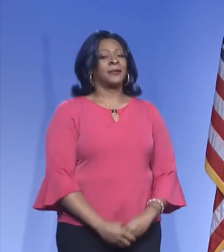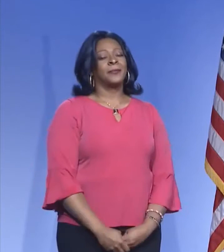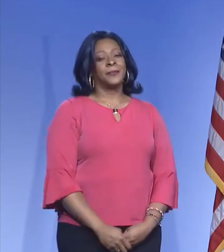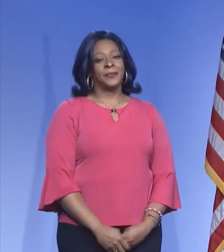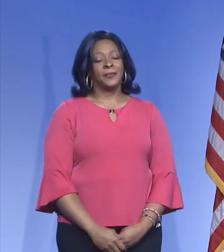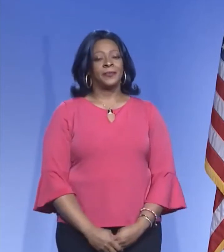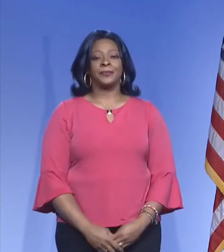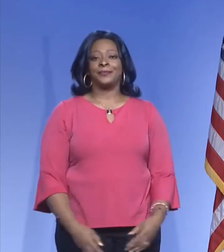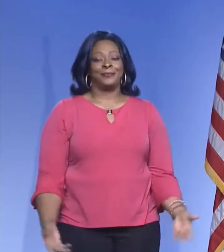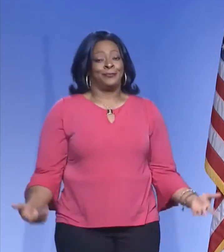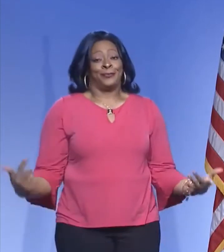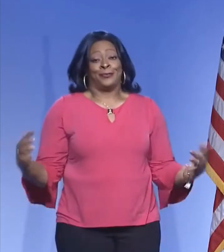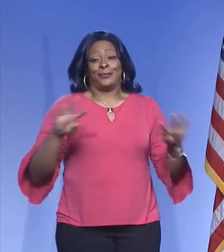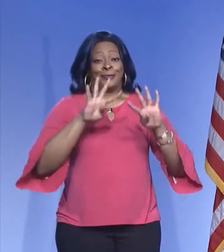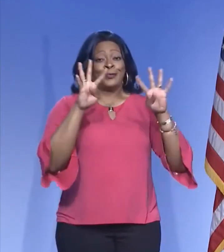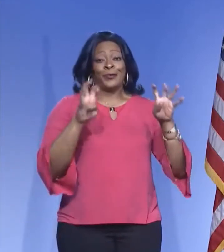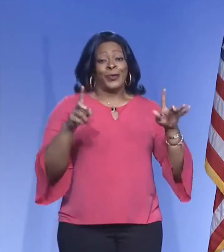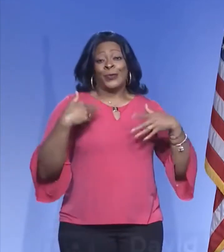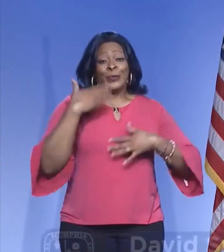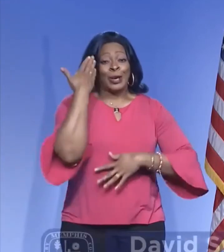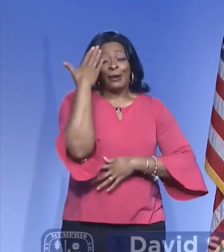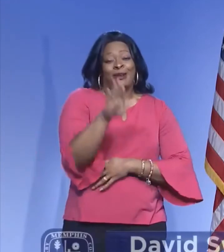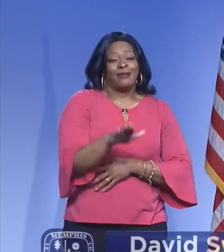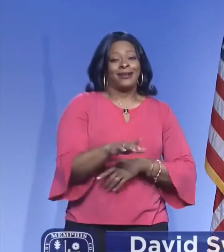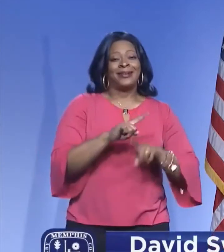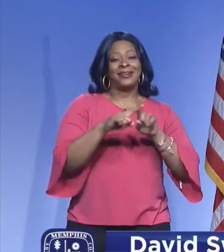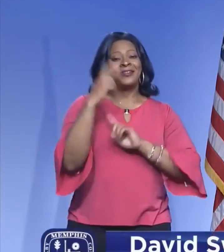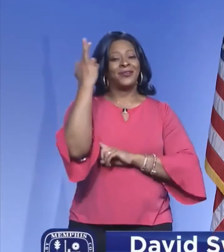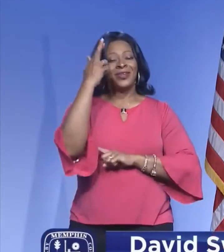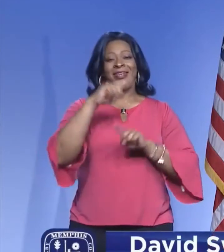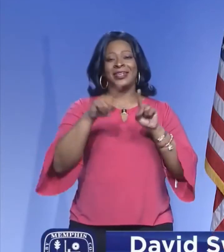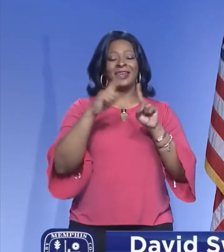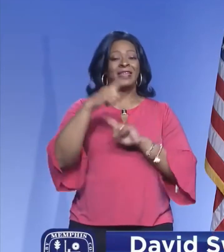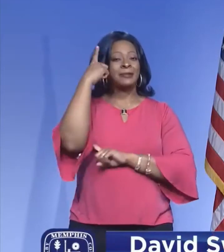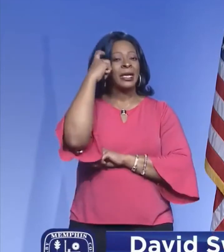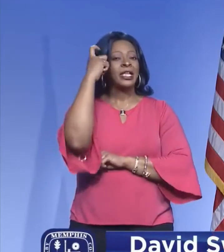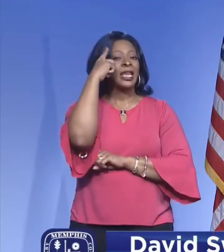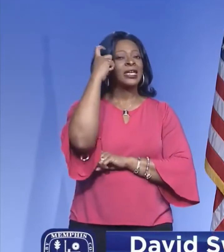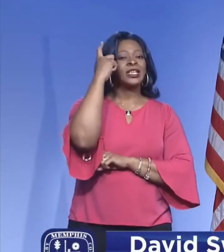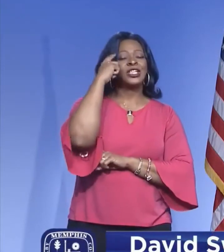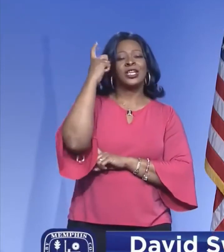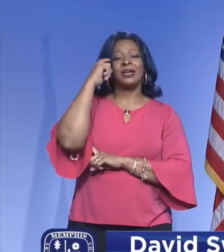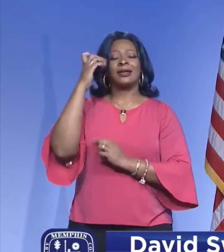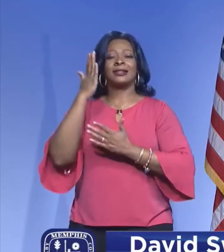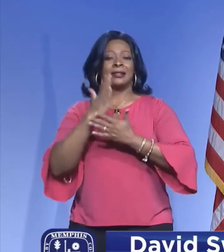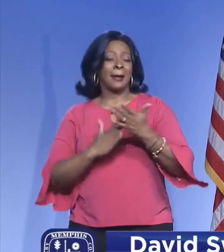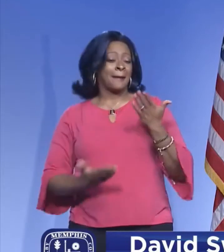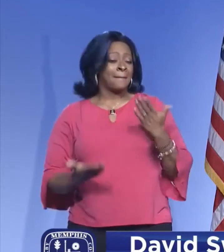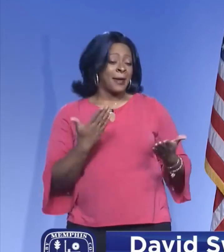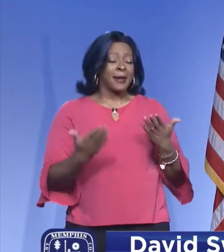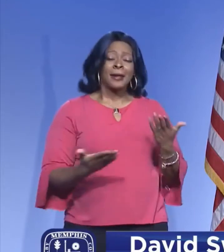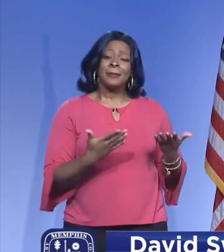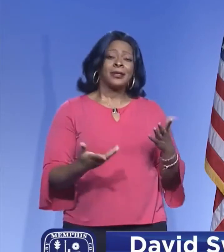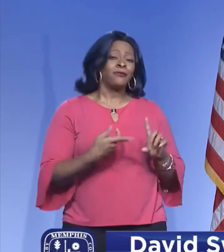Well, we don't know. I mean, in terms of all the different reasons, there have been a lot of speculation. Some of it may be